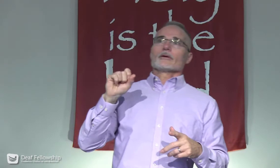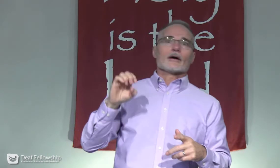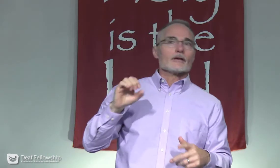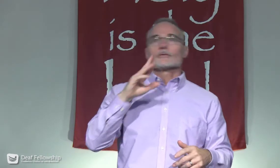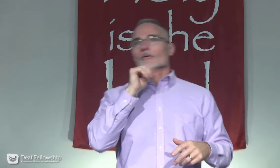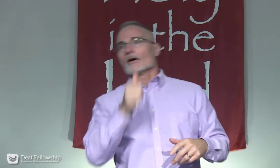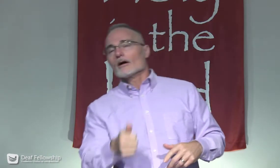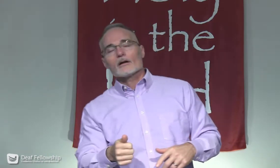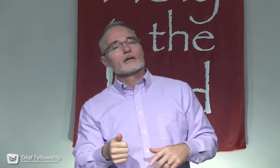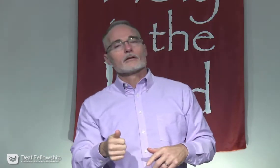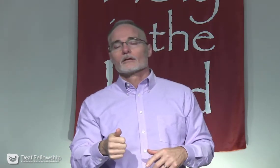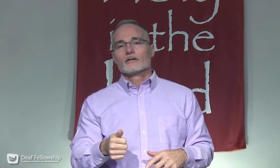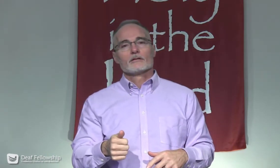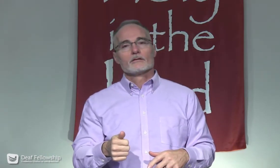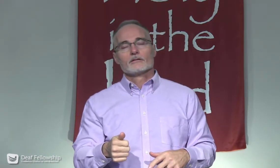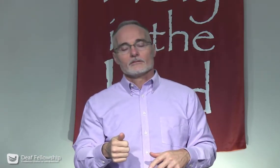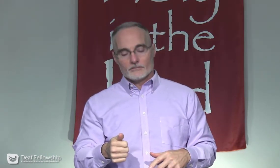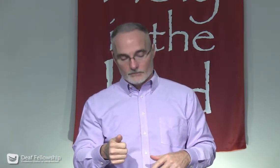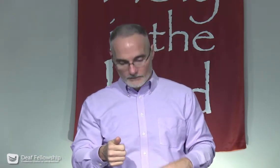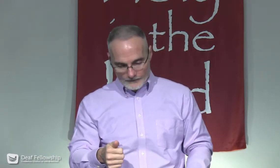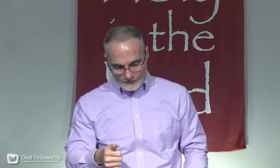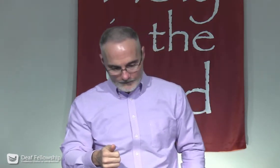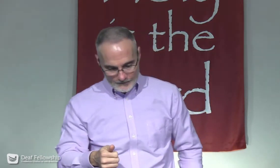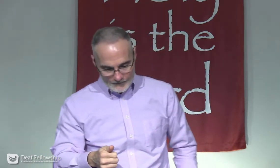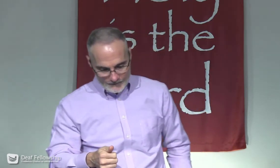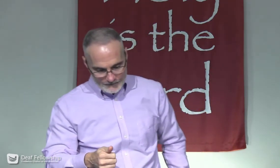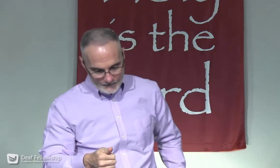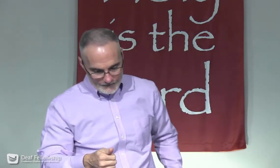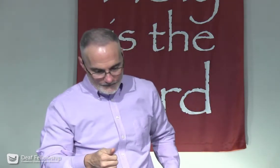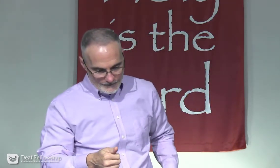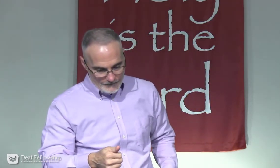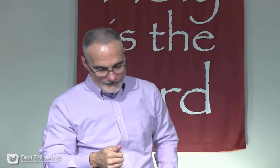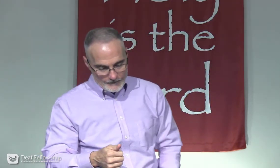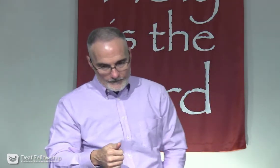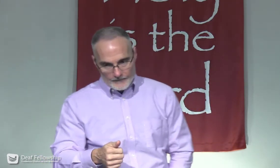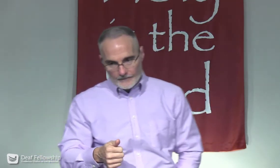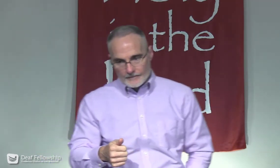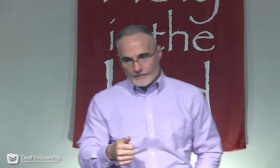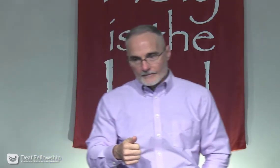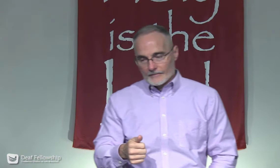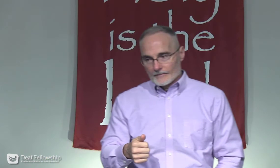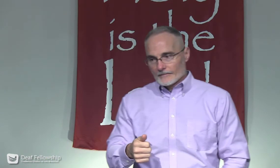of choices, whether you're going to be in paradise or not.